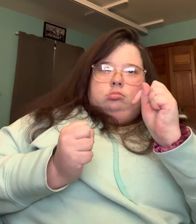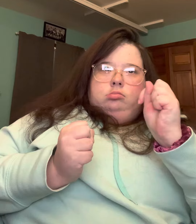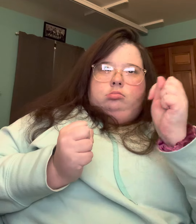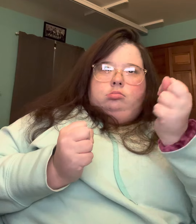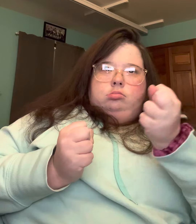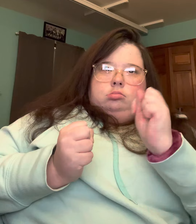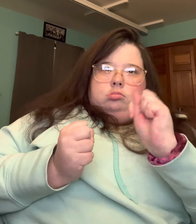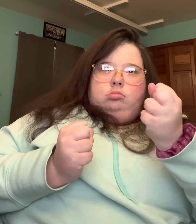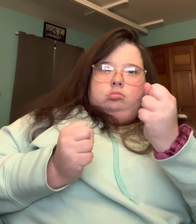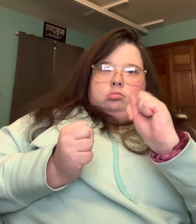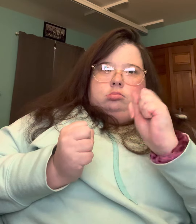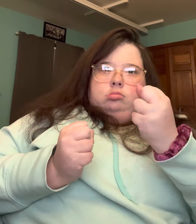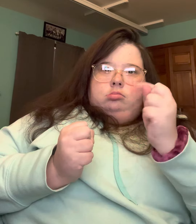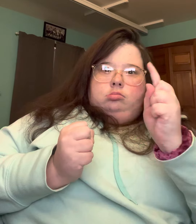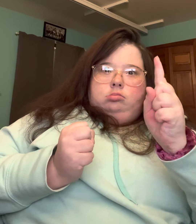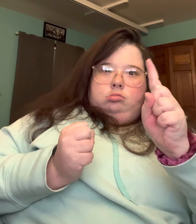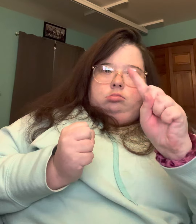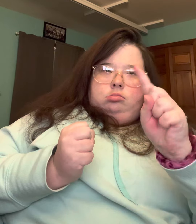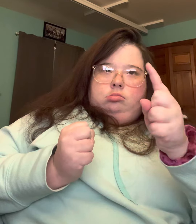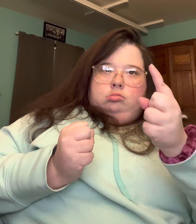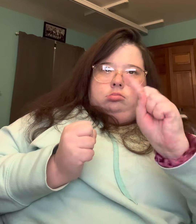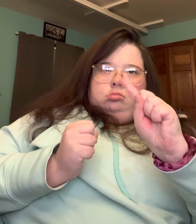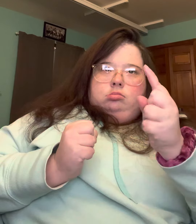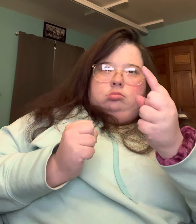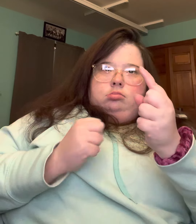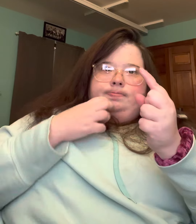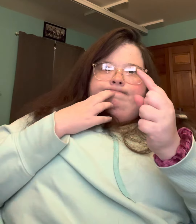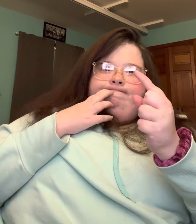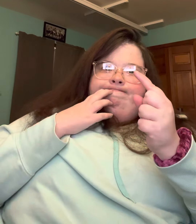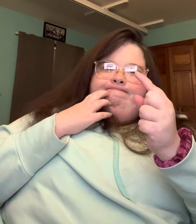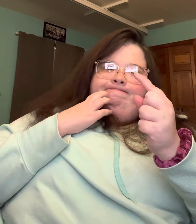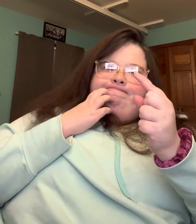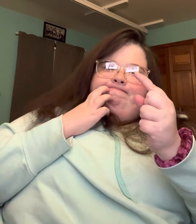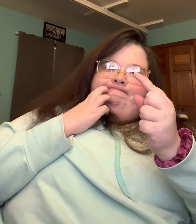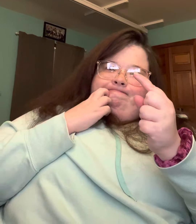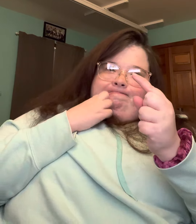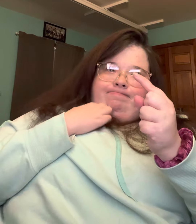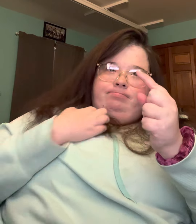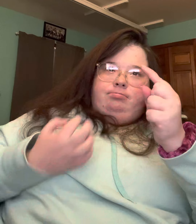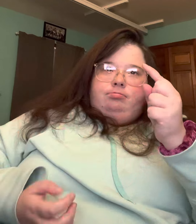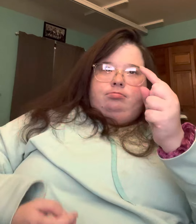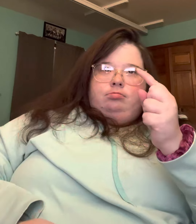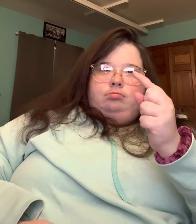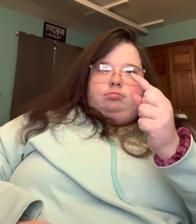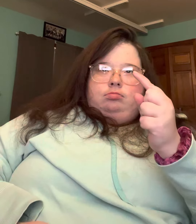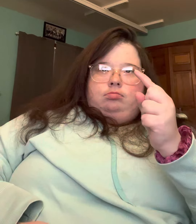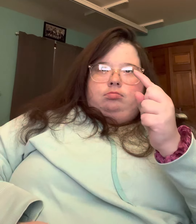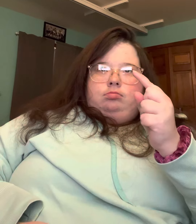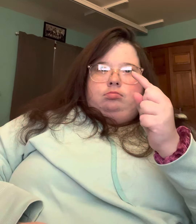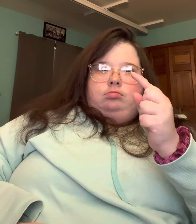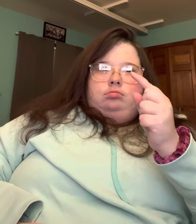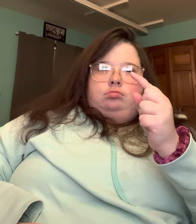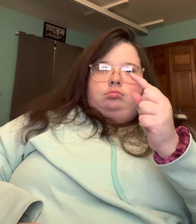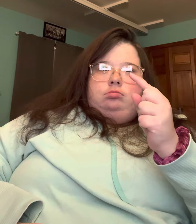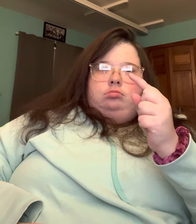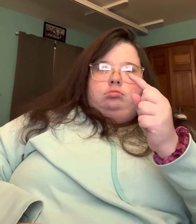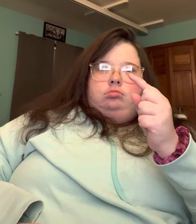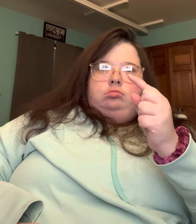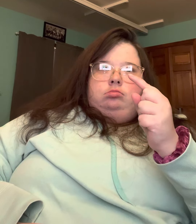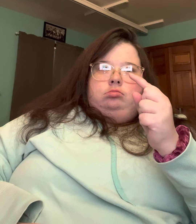Bathroom. Where? Our next one is really, really helpful. How do I sign